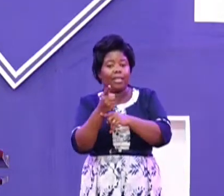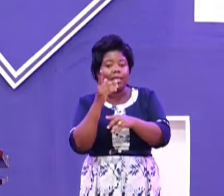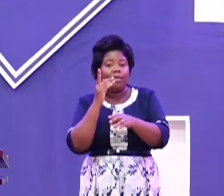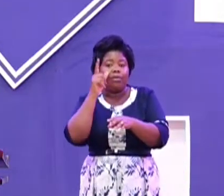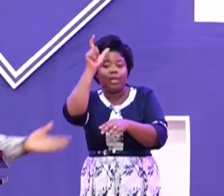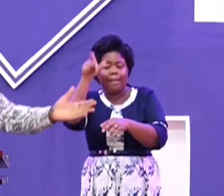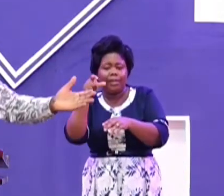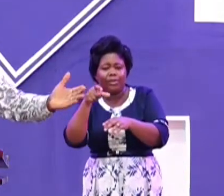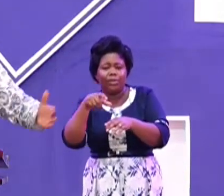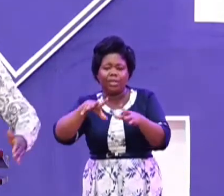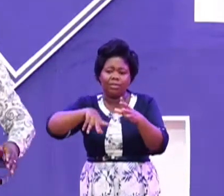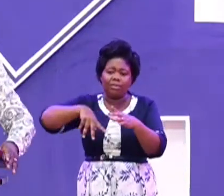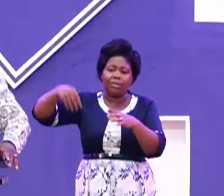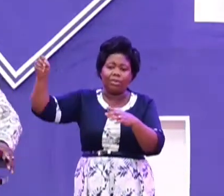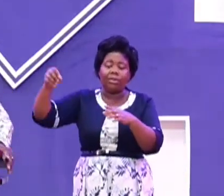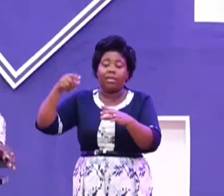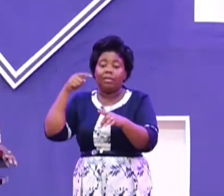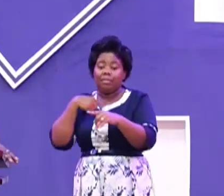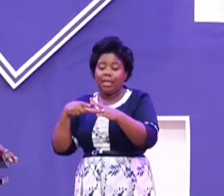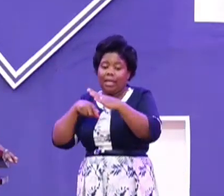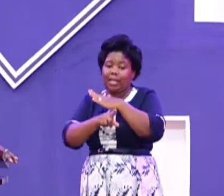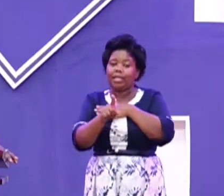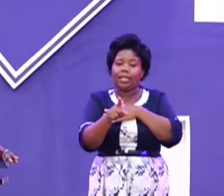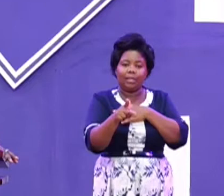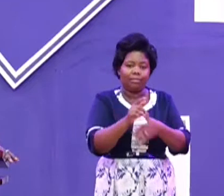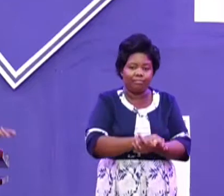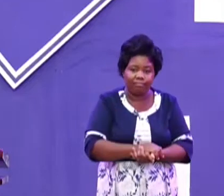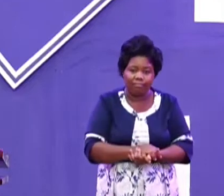was there came out, they took me to see the pastor.